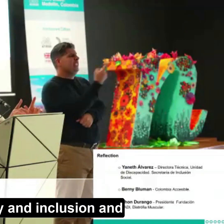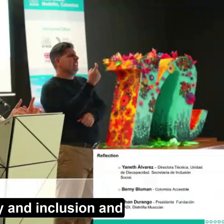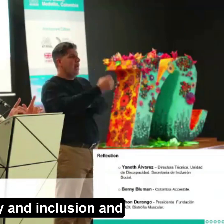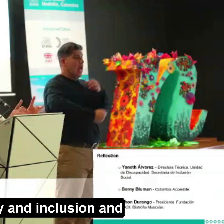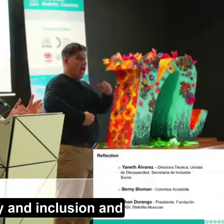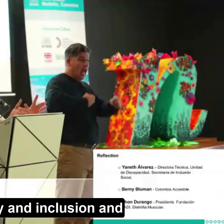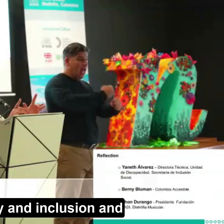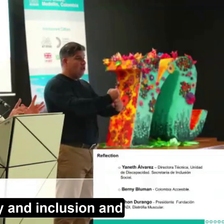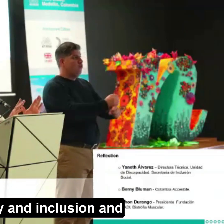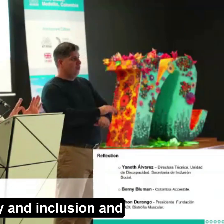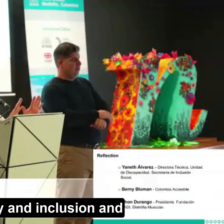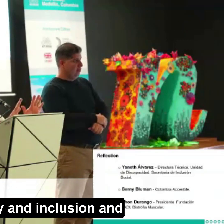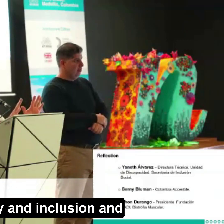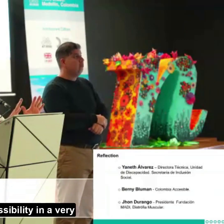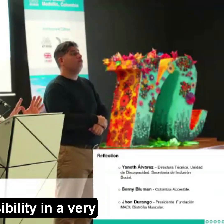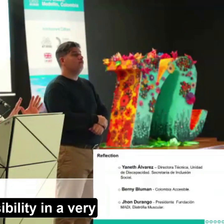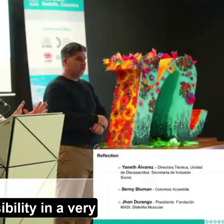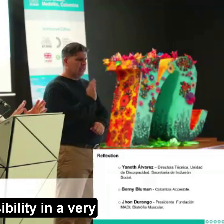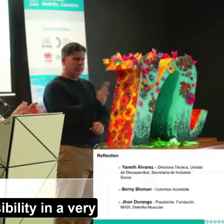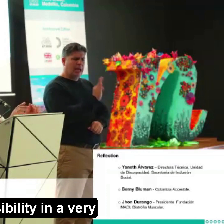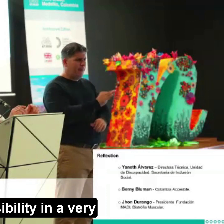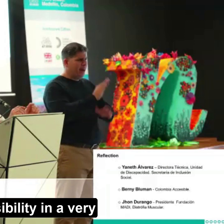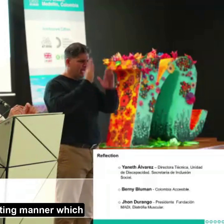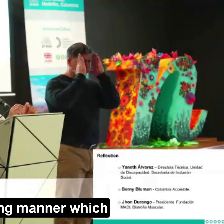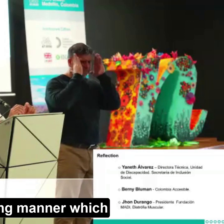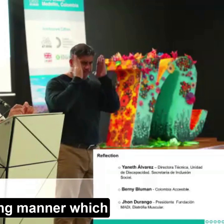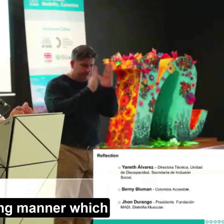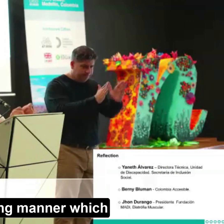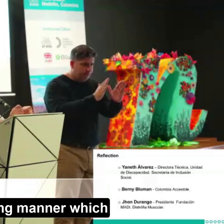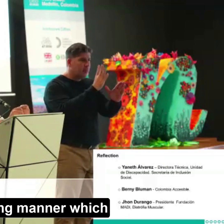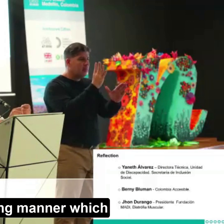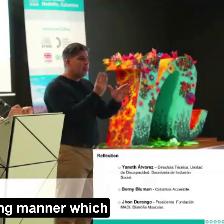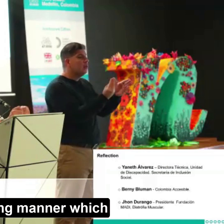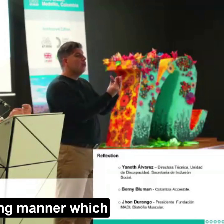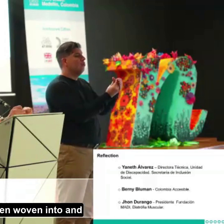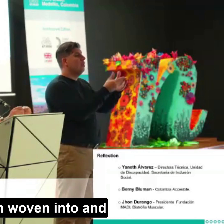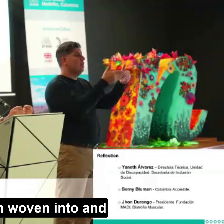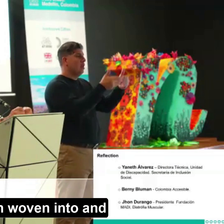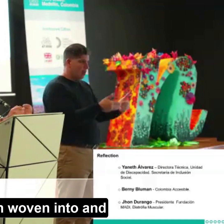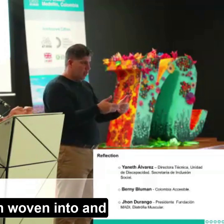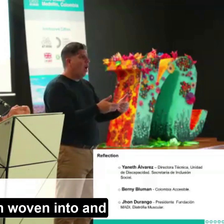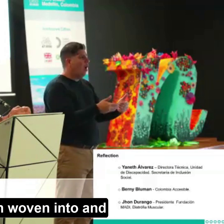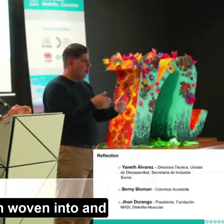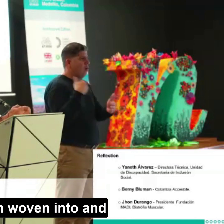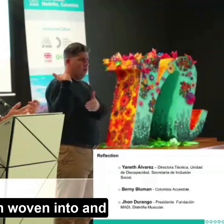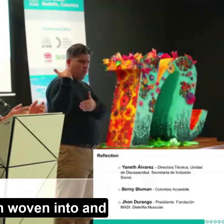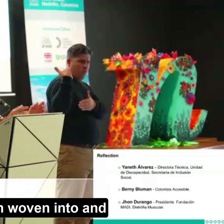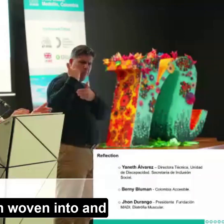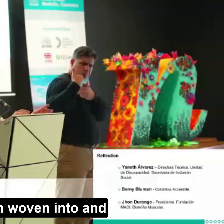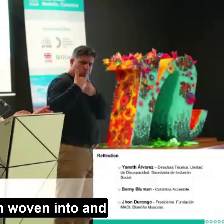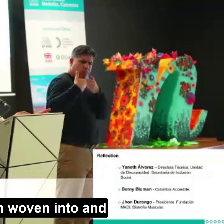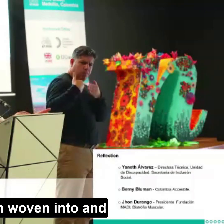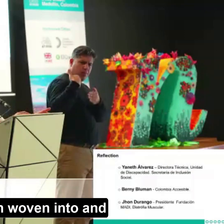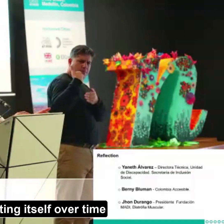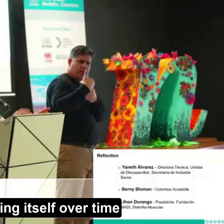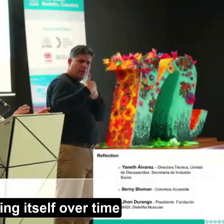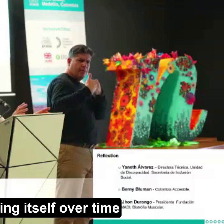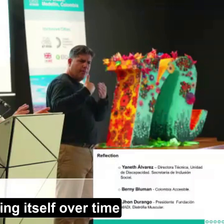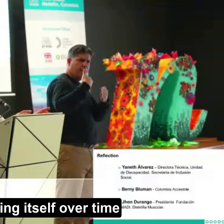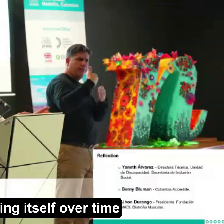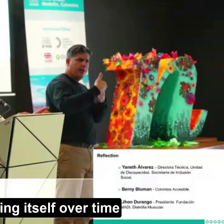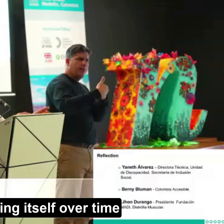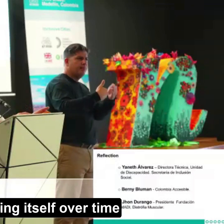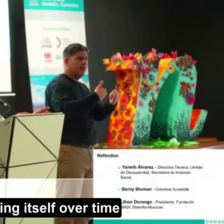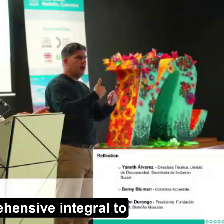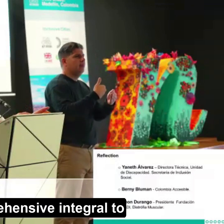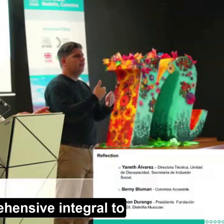issue of disability and inclusion and accessibility in a very interesting manner, which has been woven into and